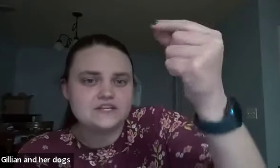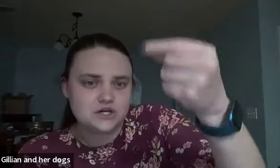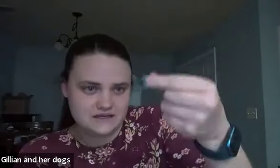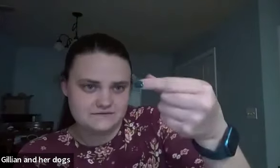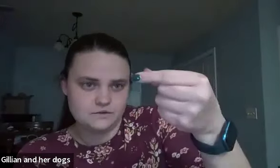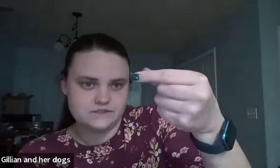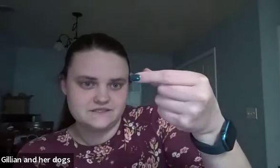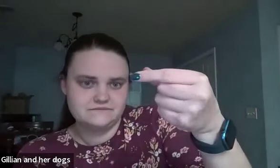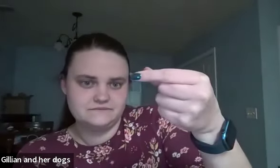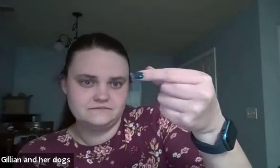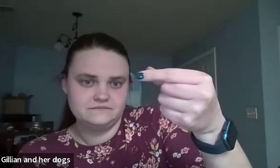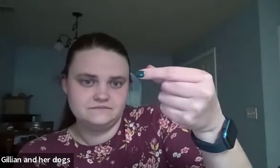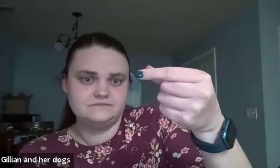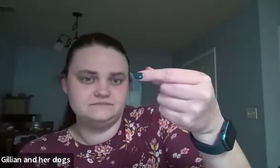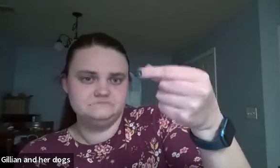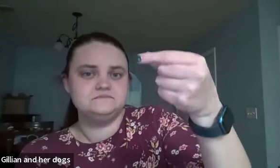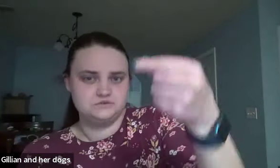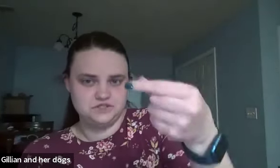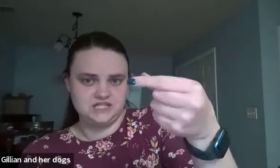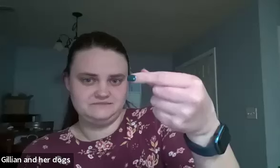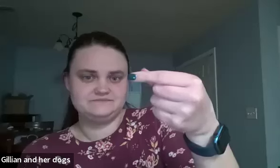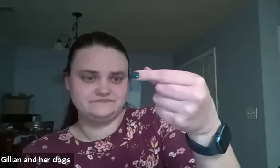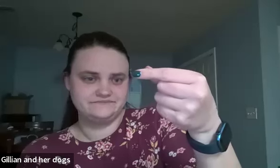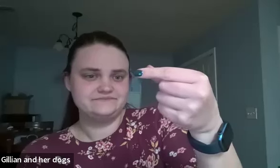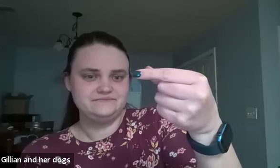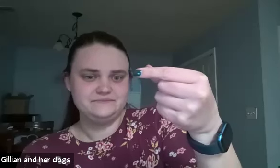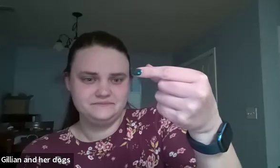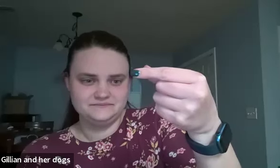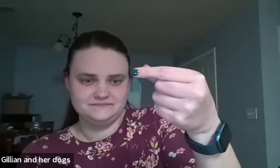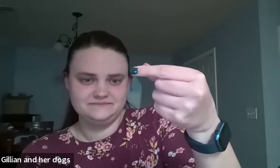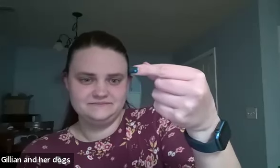then turning it forwards. So G.